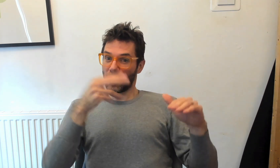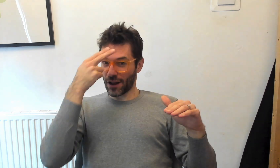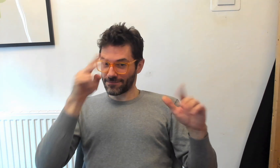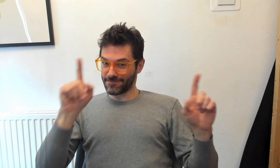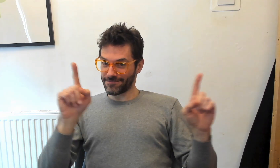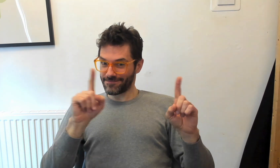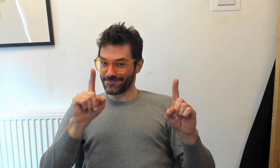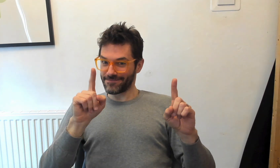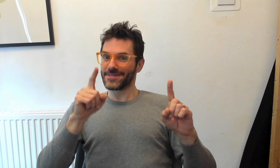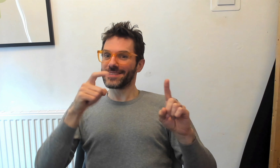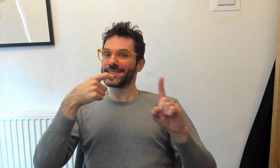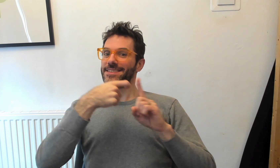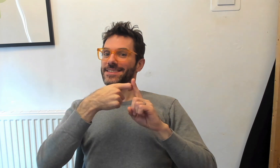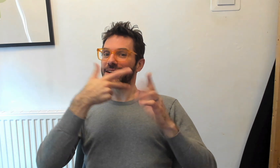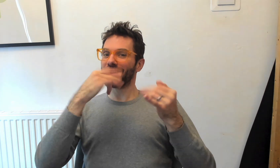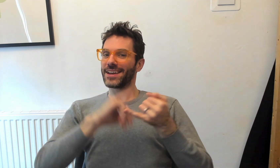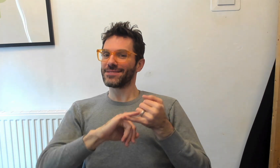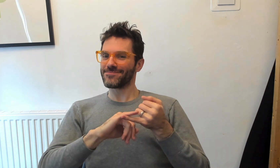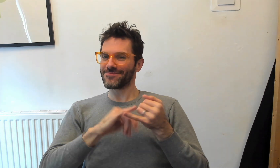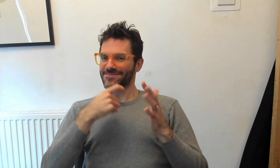and what we use is called Kubernetes,